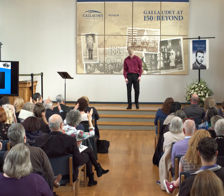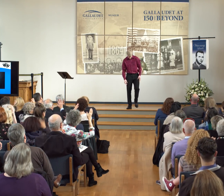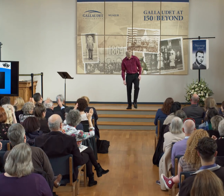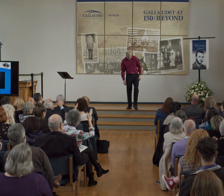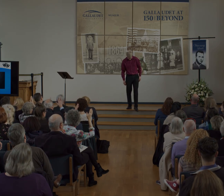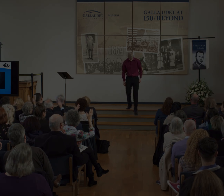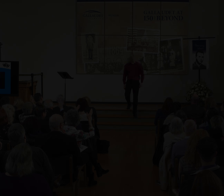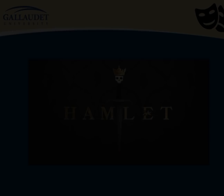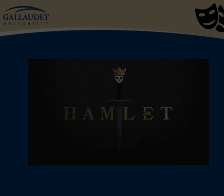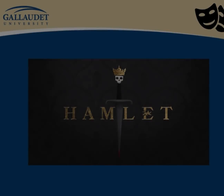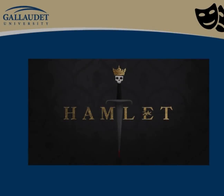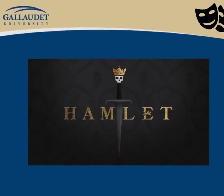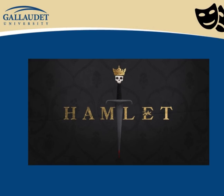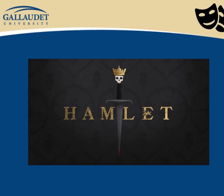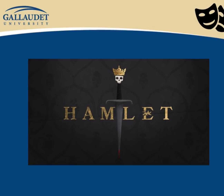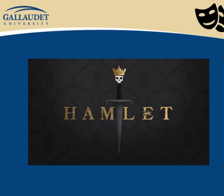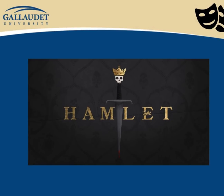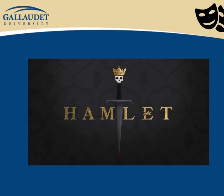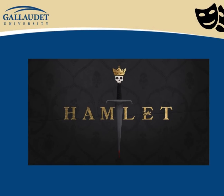up to nature.